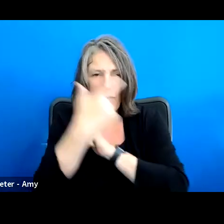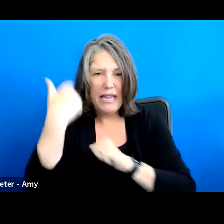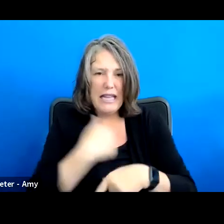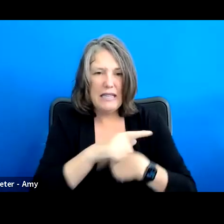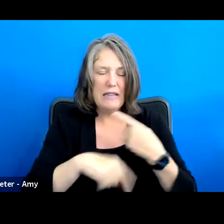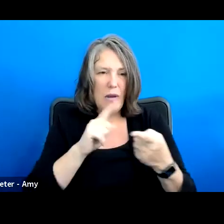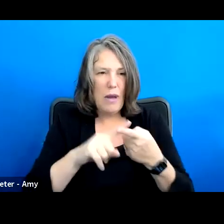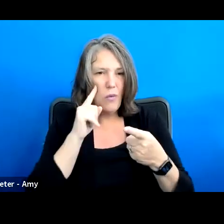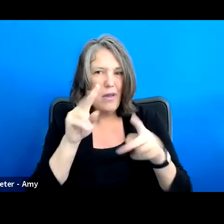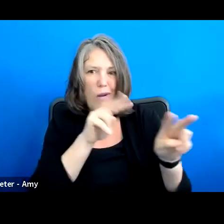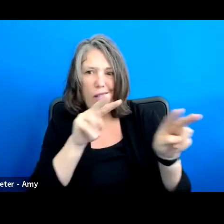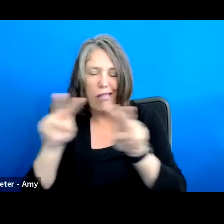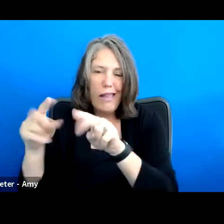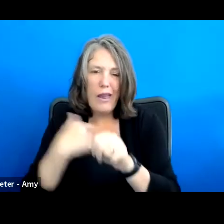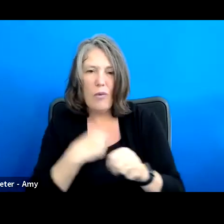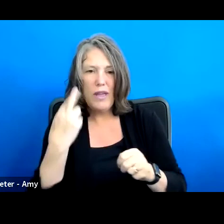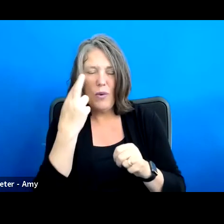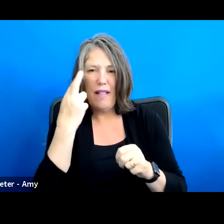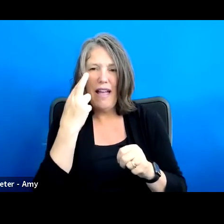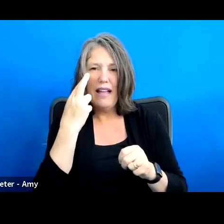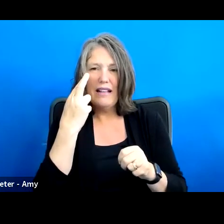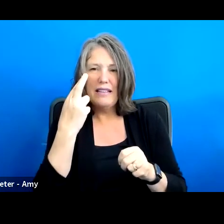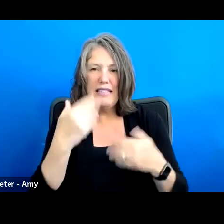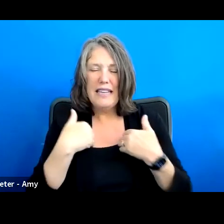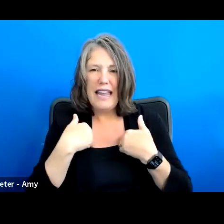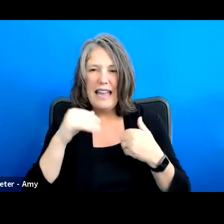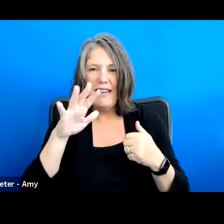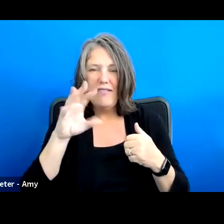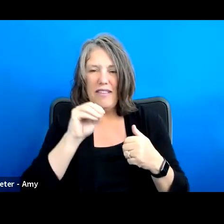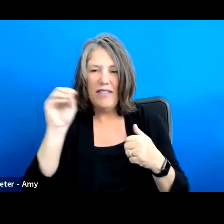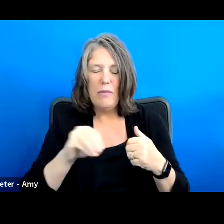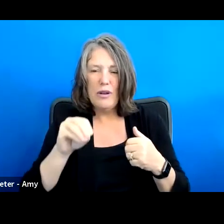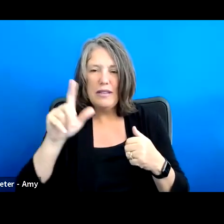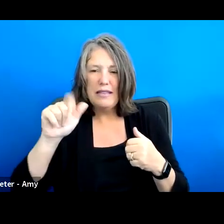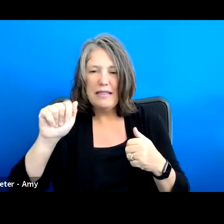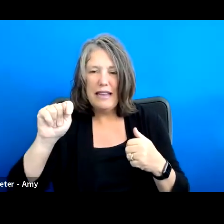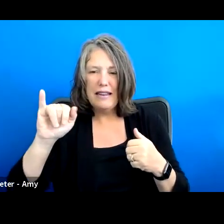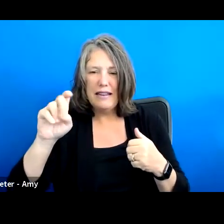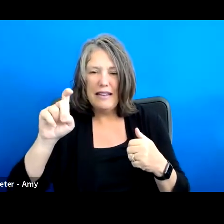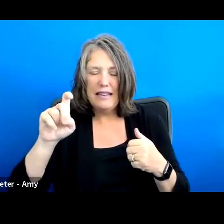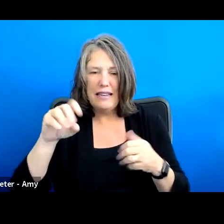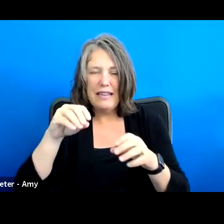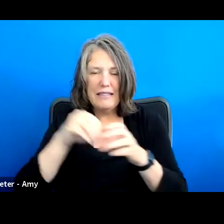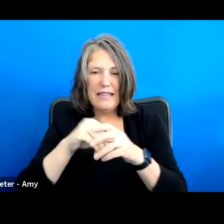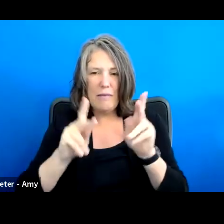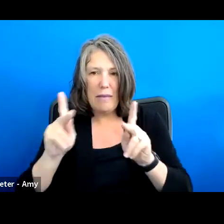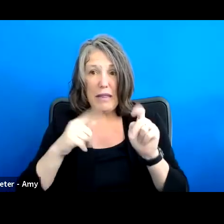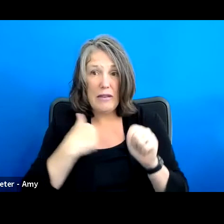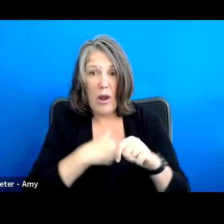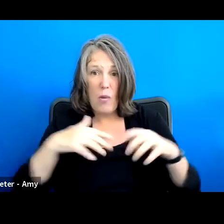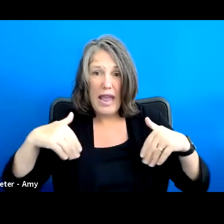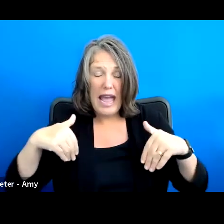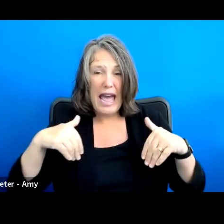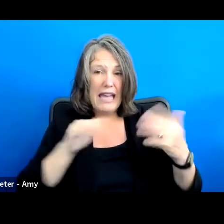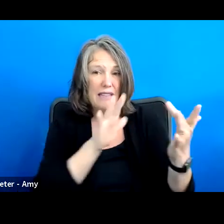got to looking, we realized that it had 50% Latinx in the population, and we had not